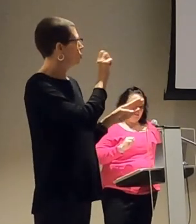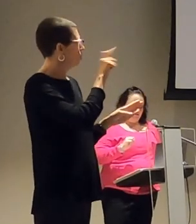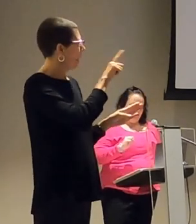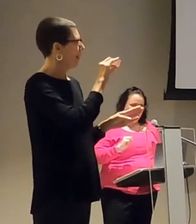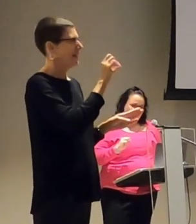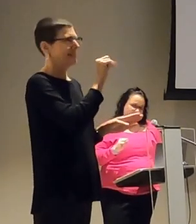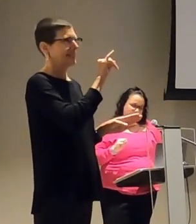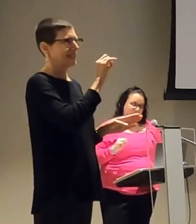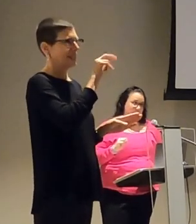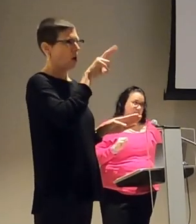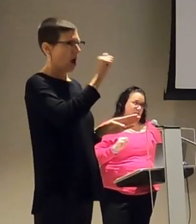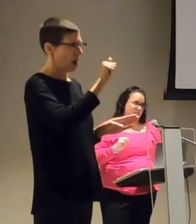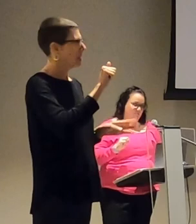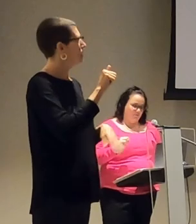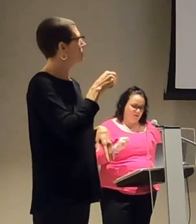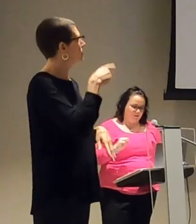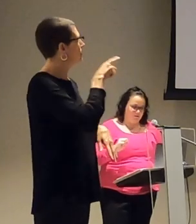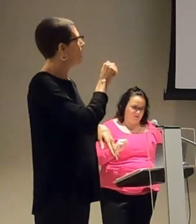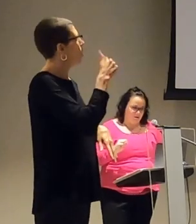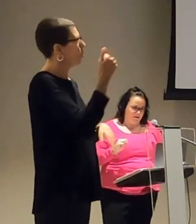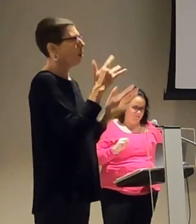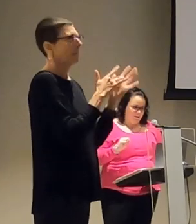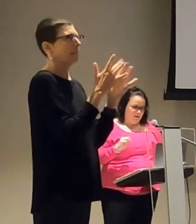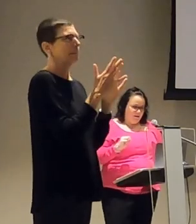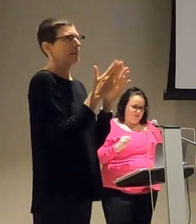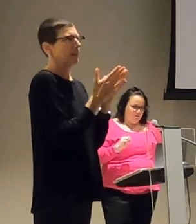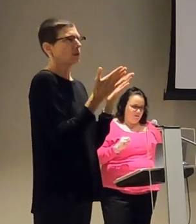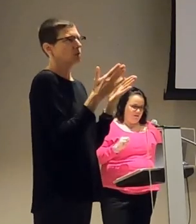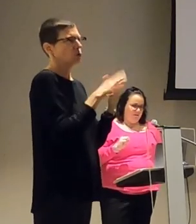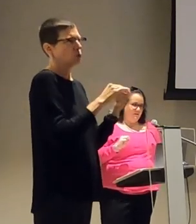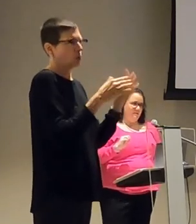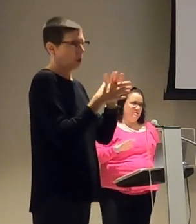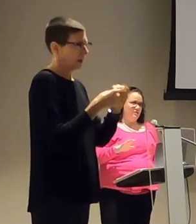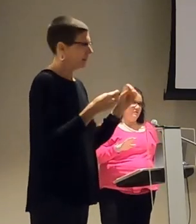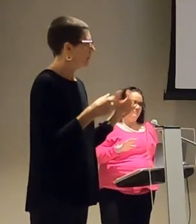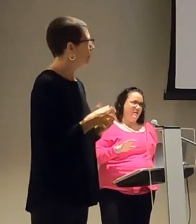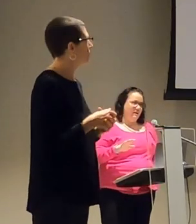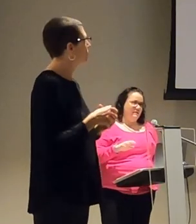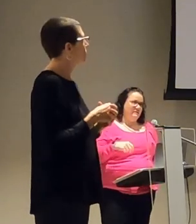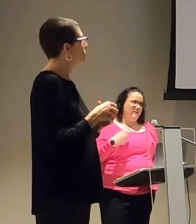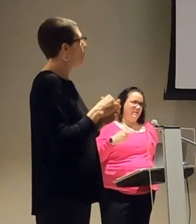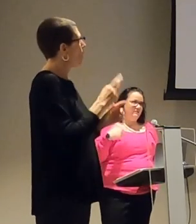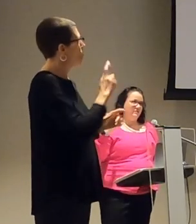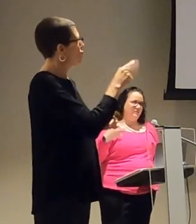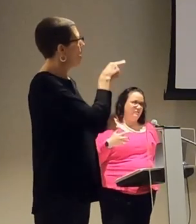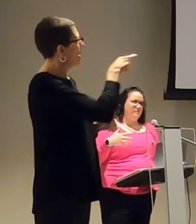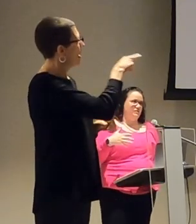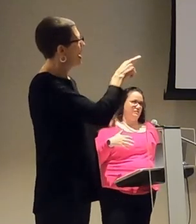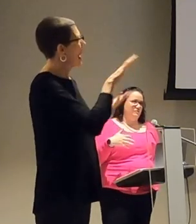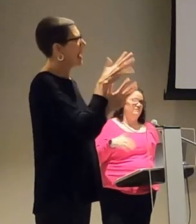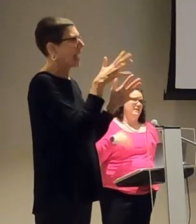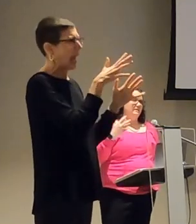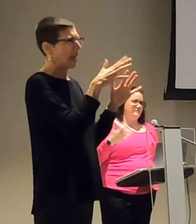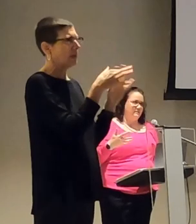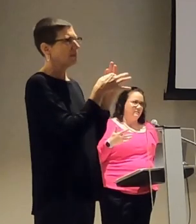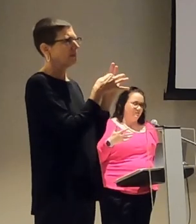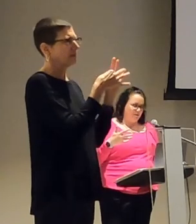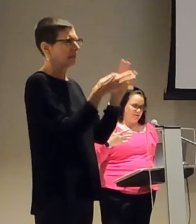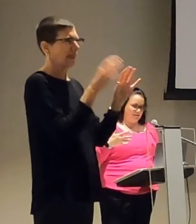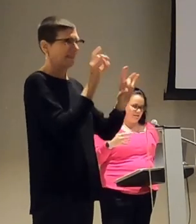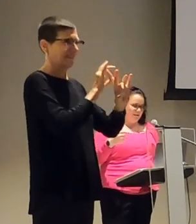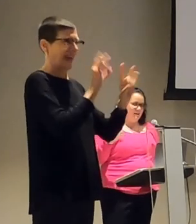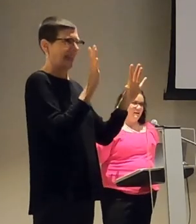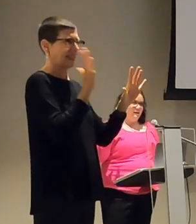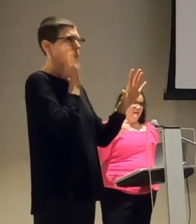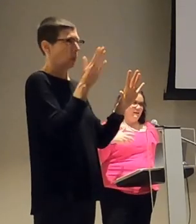and Sisera. This is another biblical story. So the image on the right kind of alludes to the violence that we're